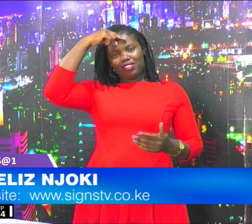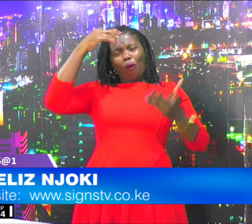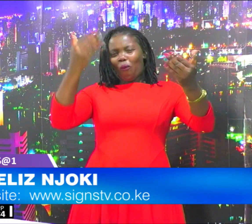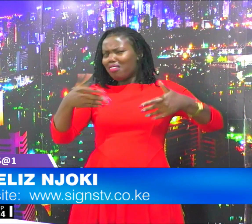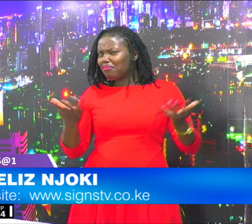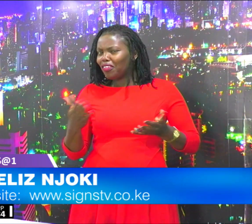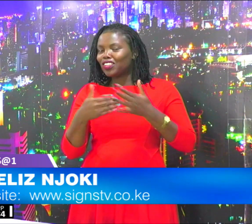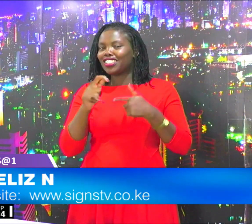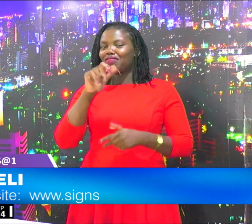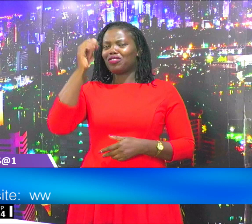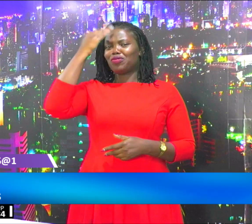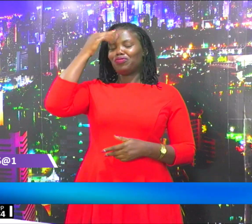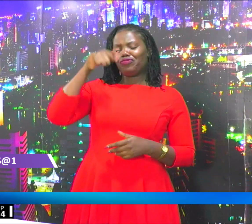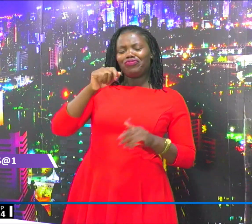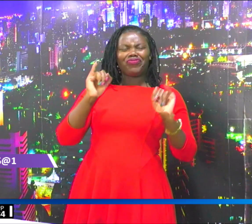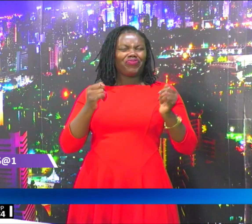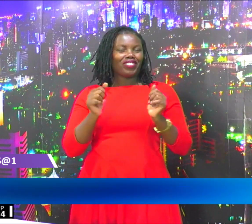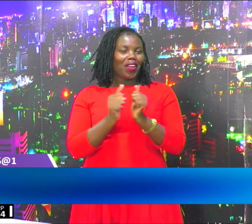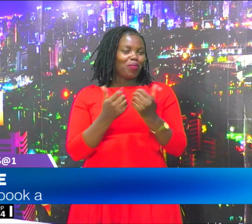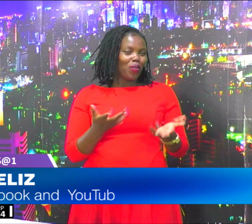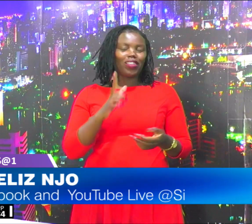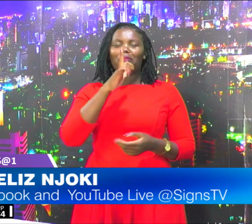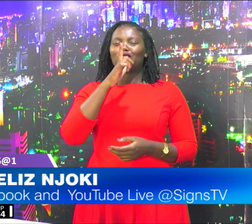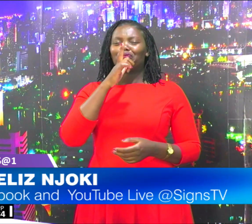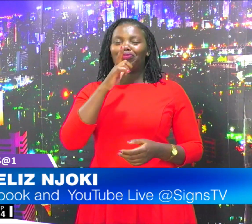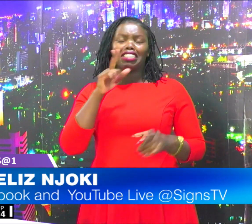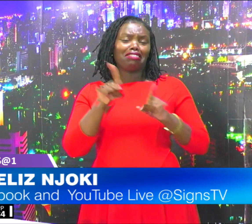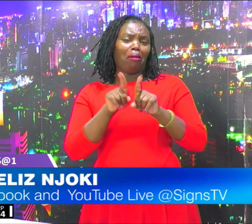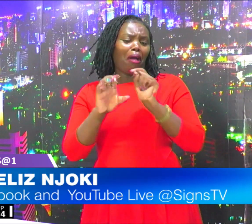NJOKI, and that is my sign name. Welcome to our news at 1 p.m.